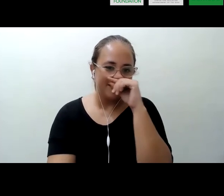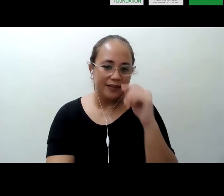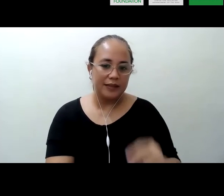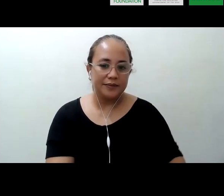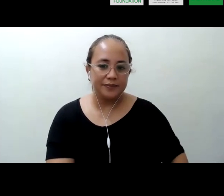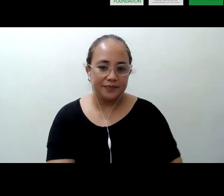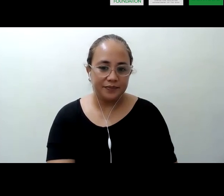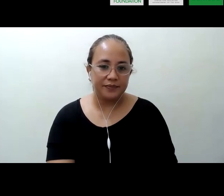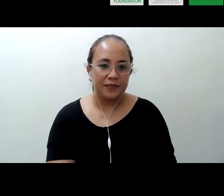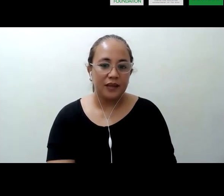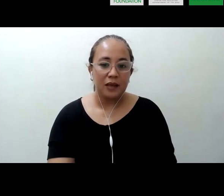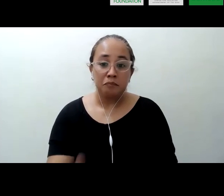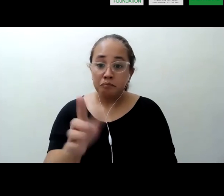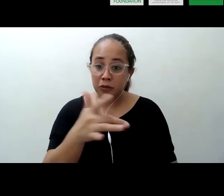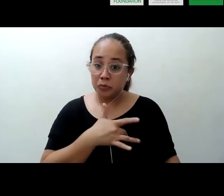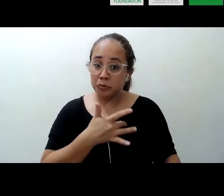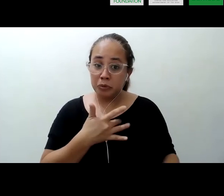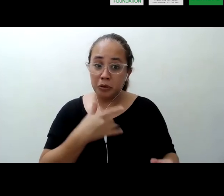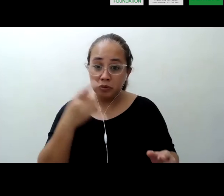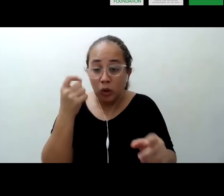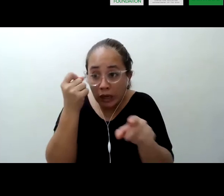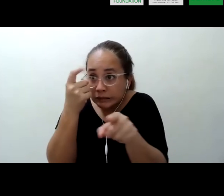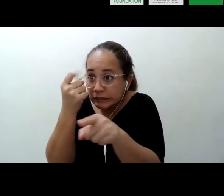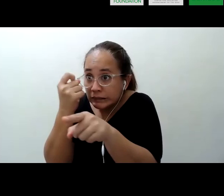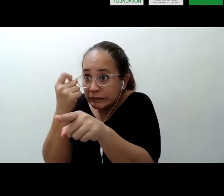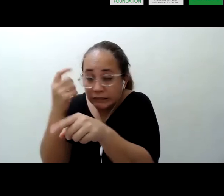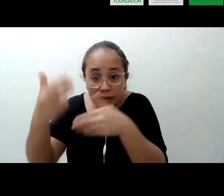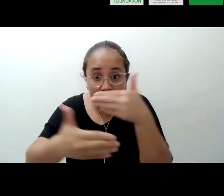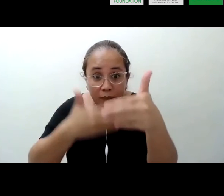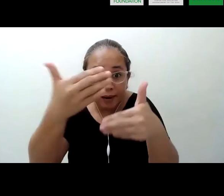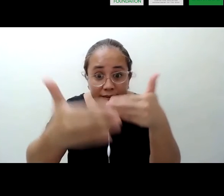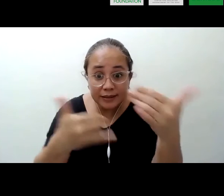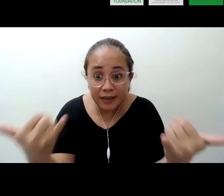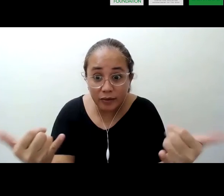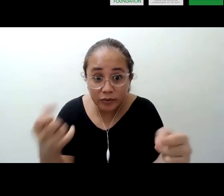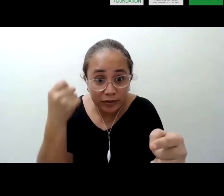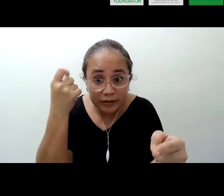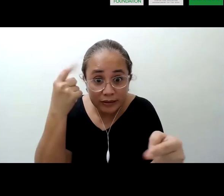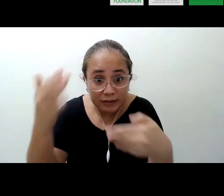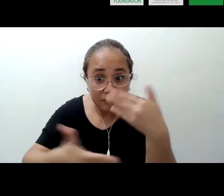But you're all feeling that you're able to understand the procedure process?